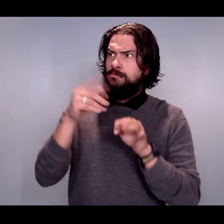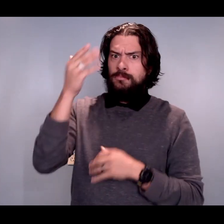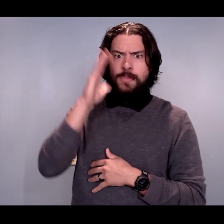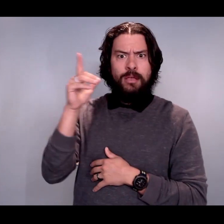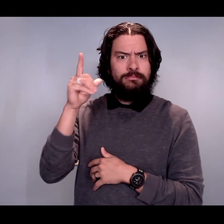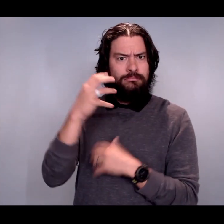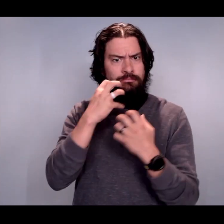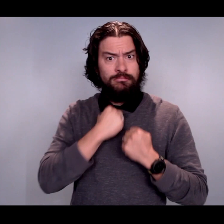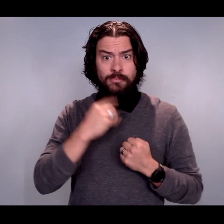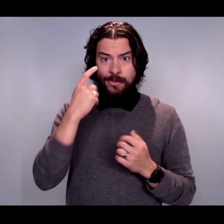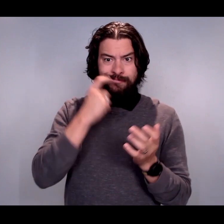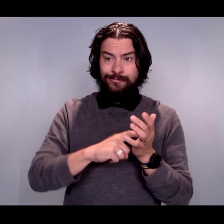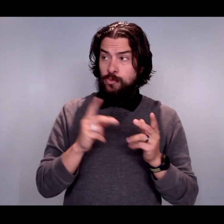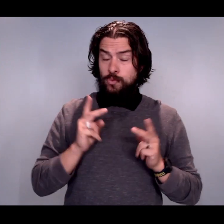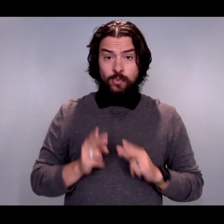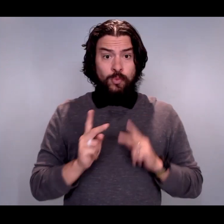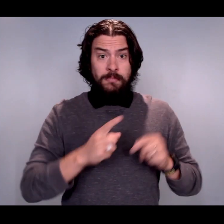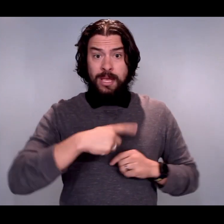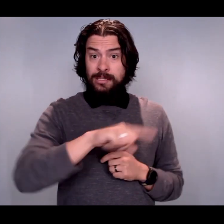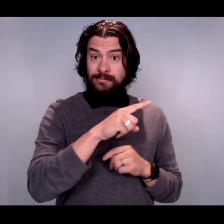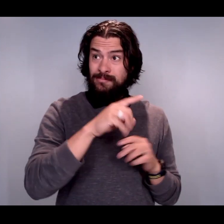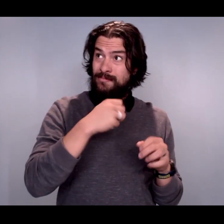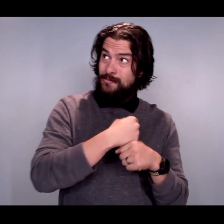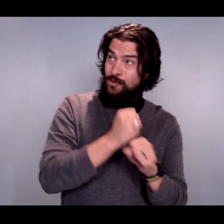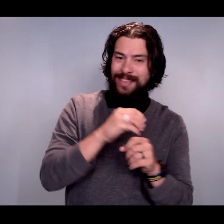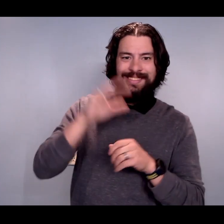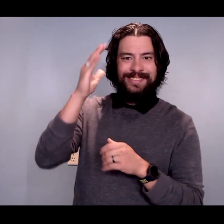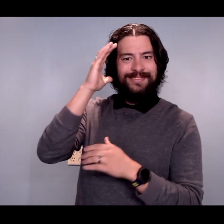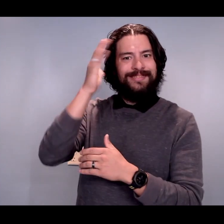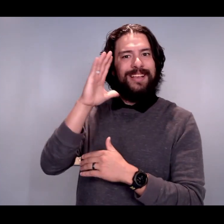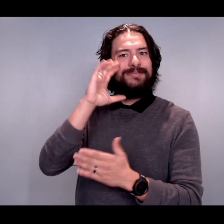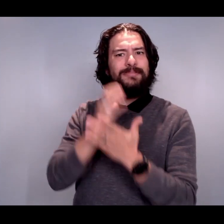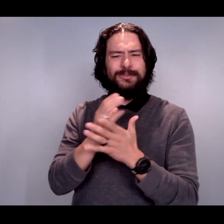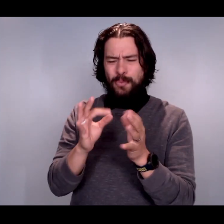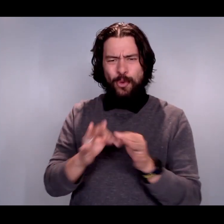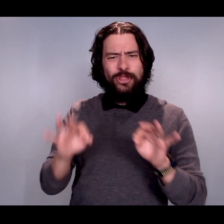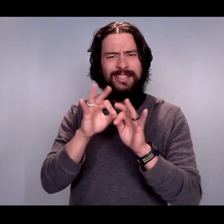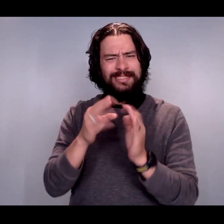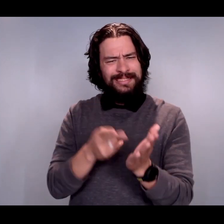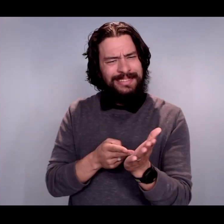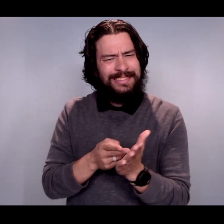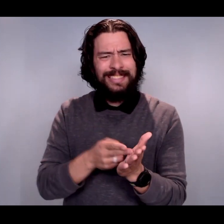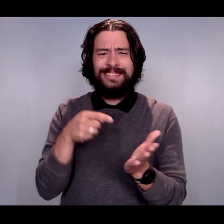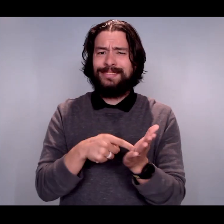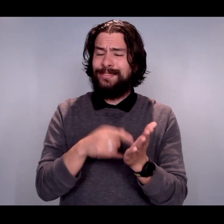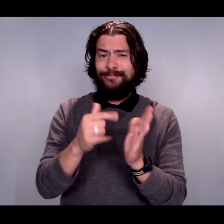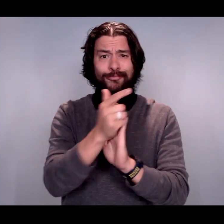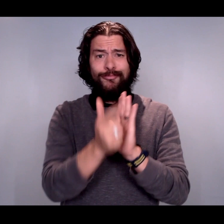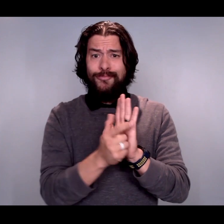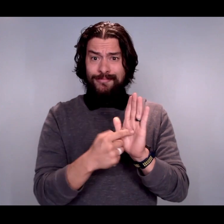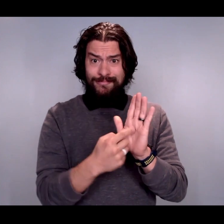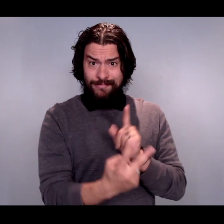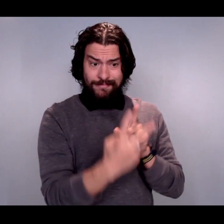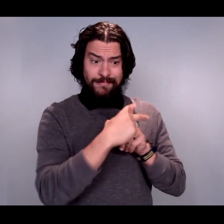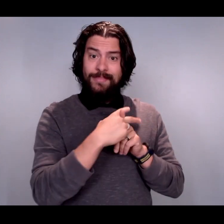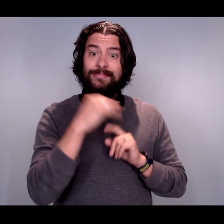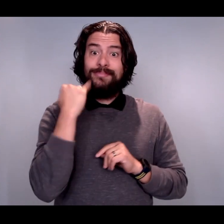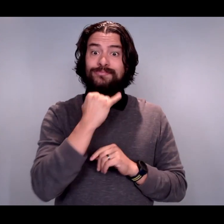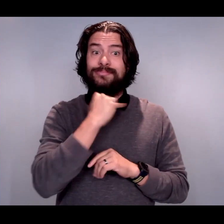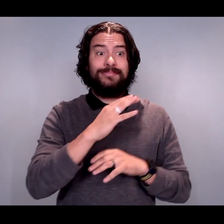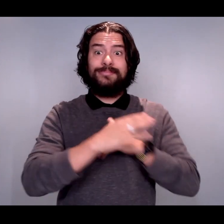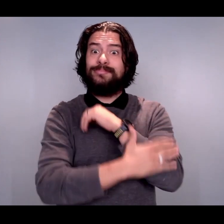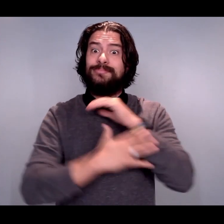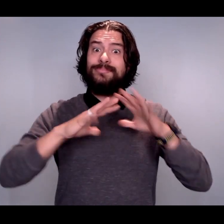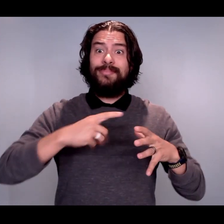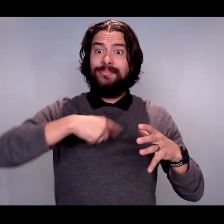Bible, we learn that every human is made in God's image and is worthy of dignity. And these laws apply that ideal in Israel's